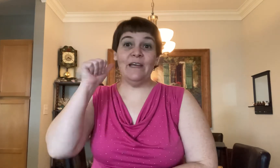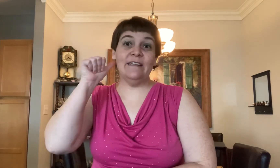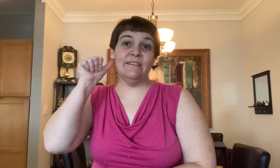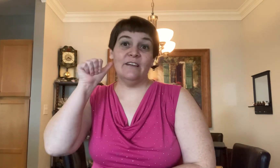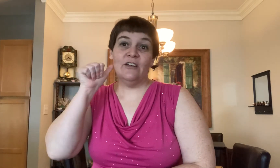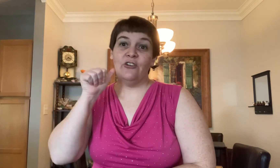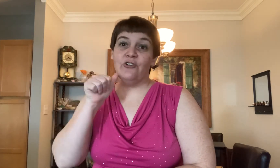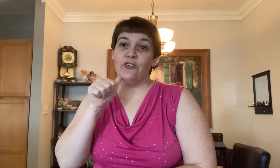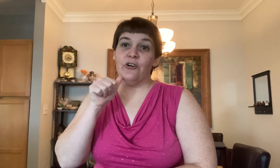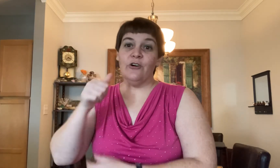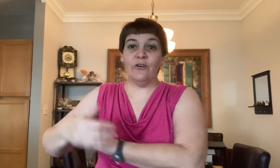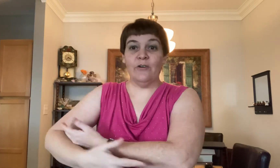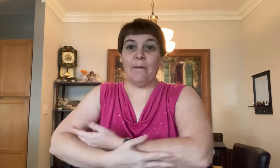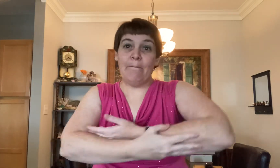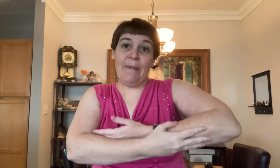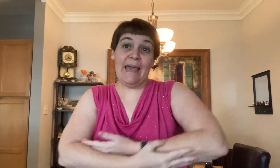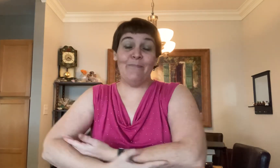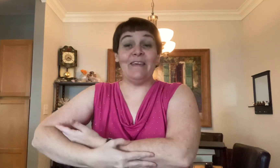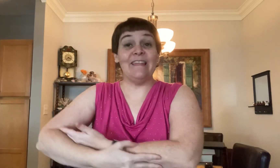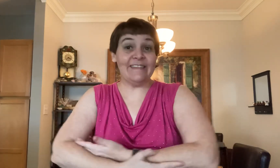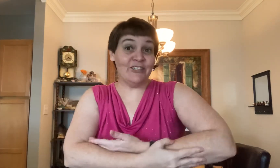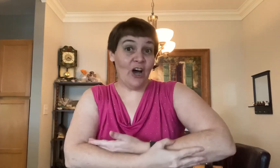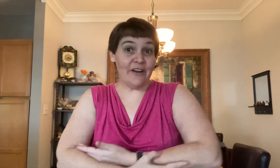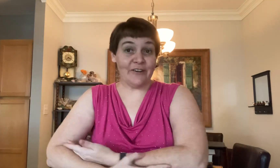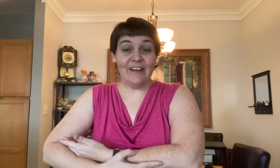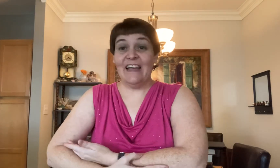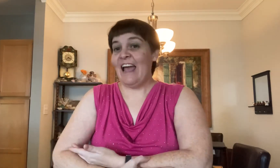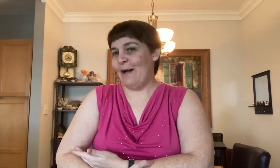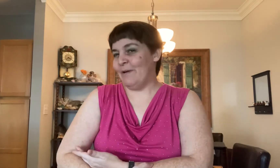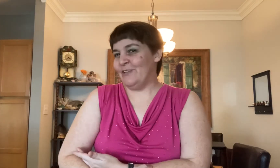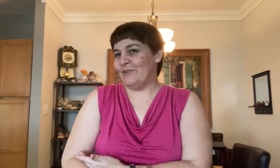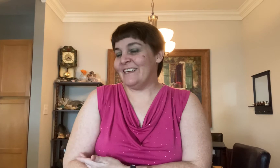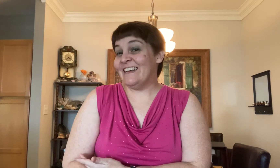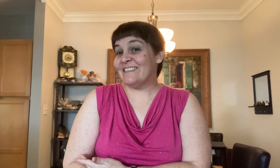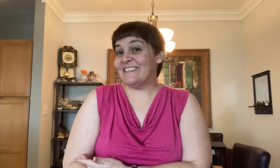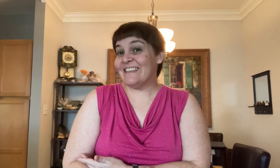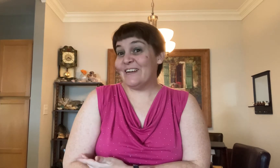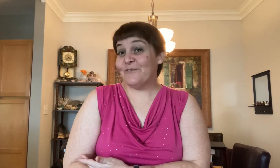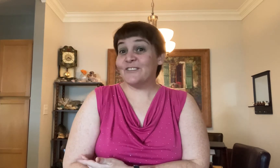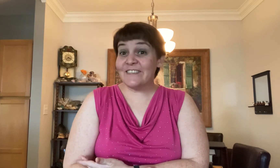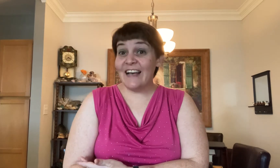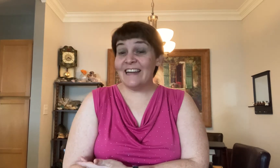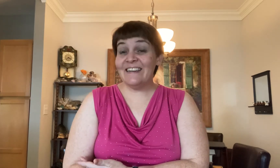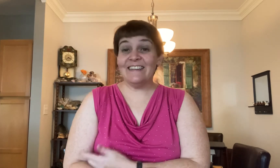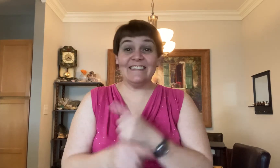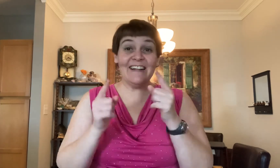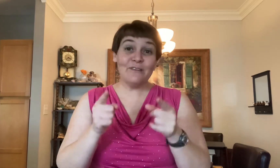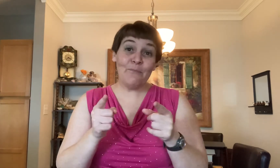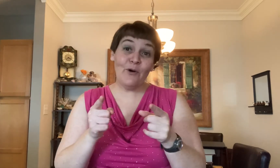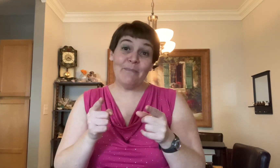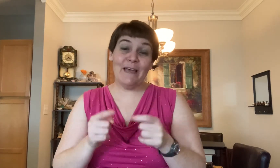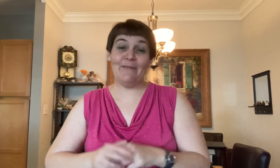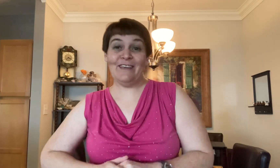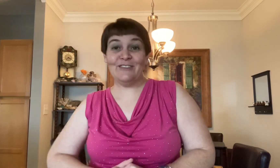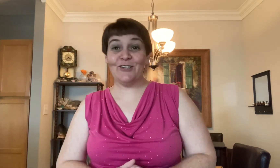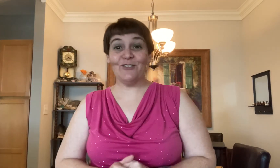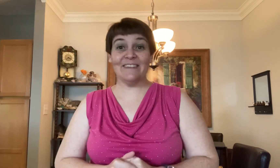it's girl baby, that's daughter. I bet you can guess the sign for son, because that's a boy baby. So the sign